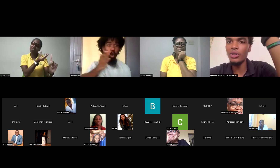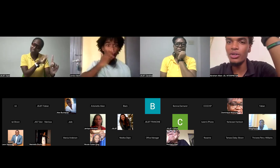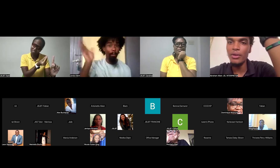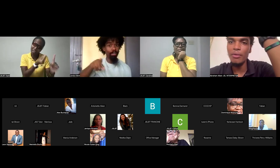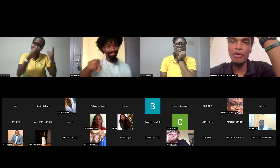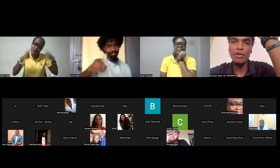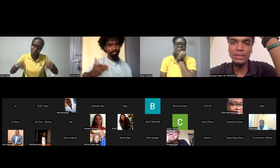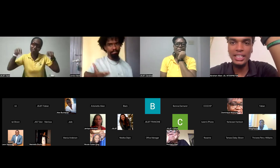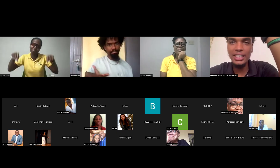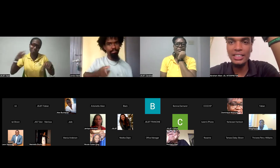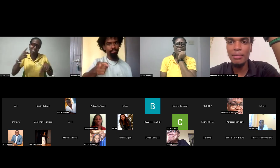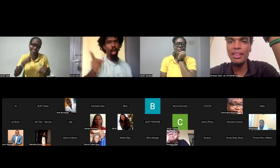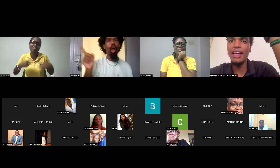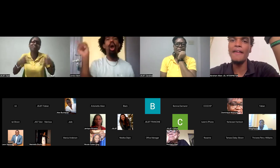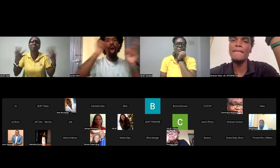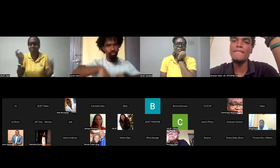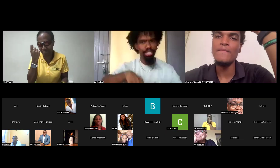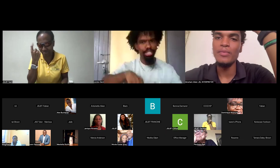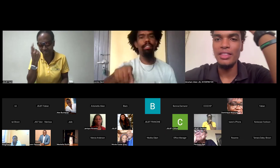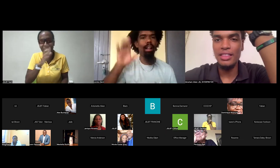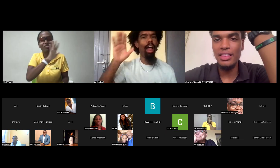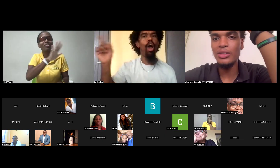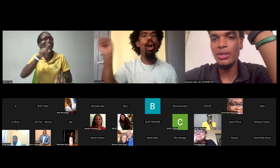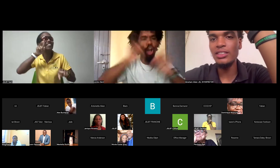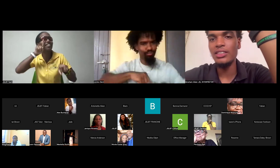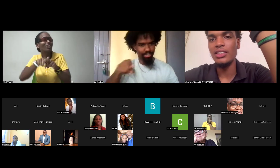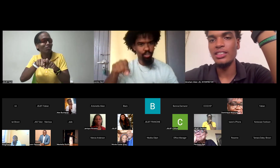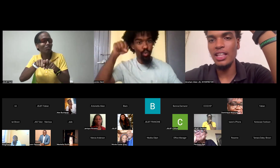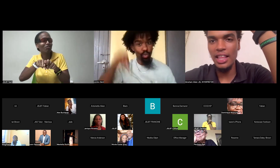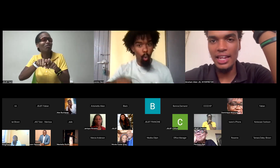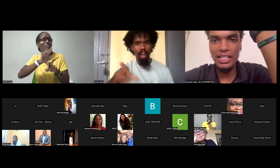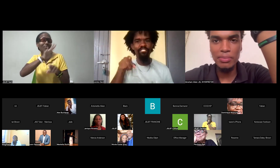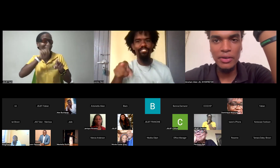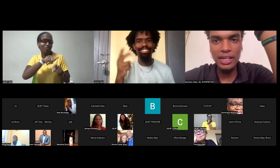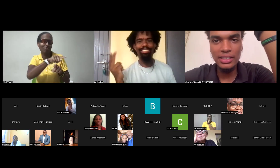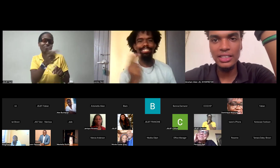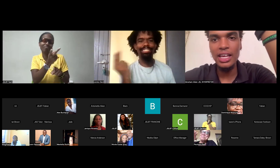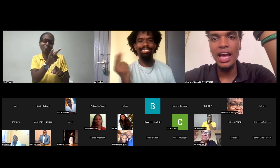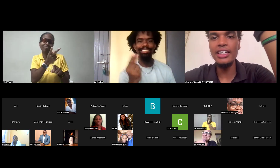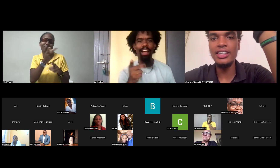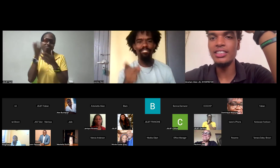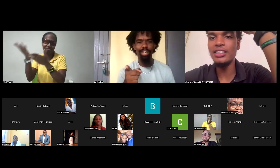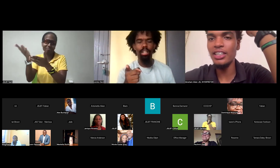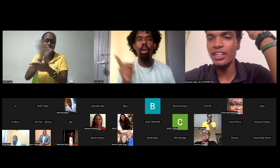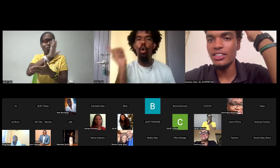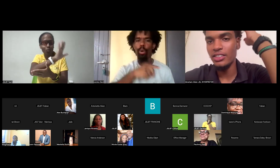go. We're from St. Elizabeth, and that's what the lady experienced. And her sister,